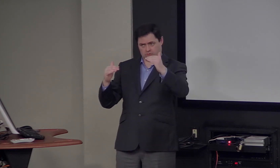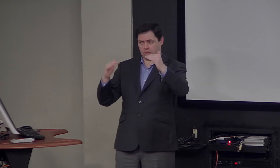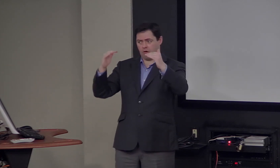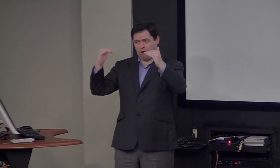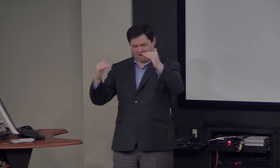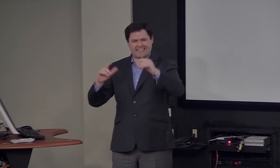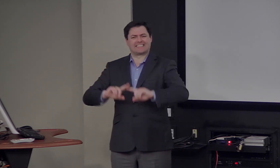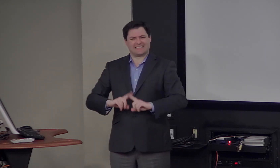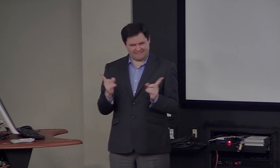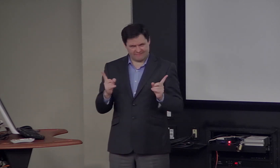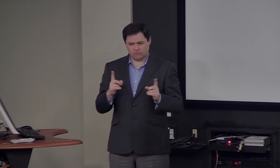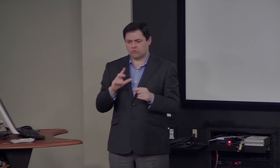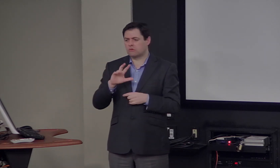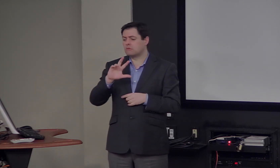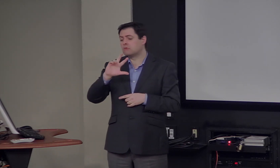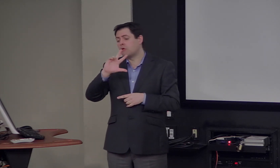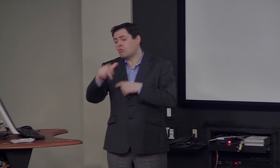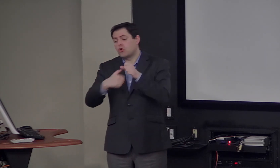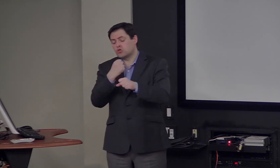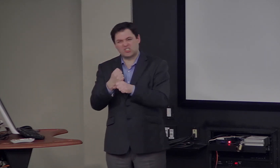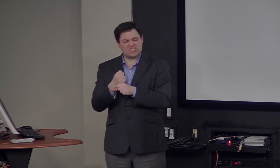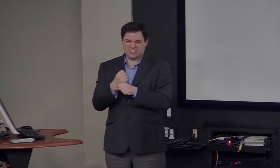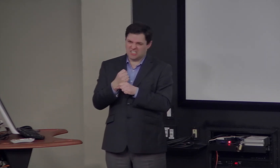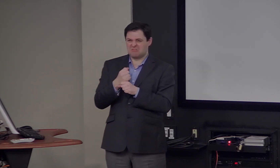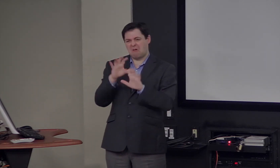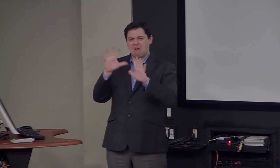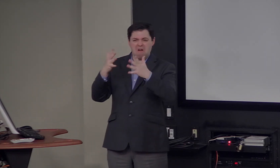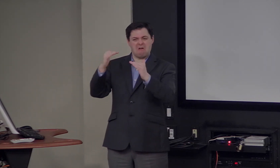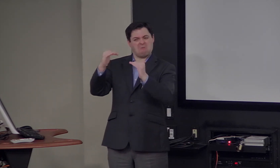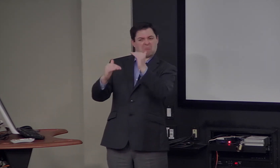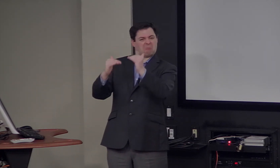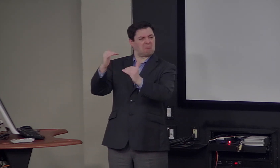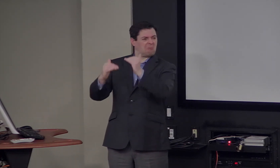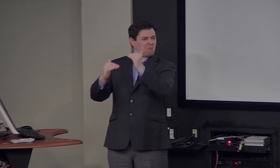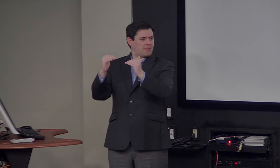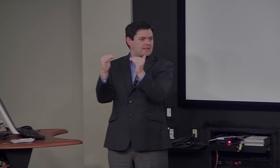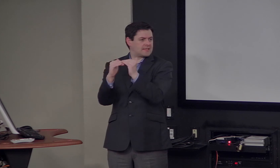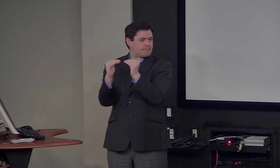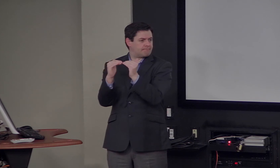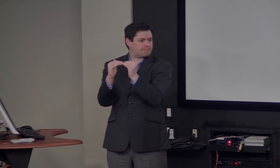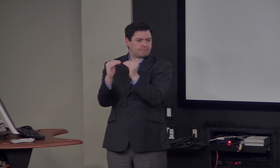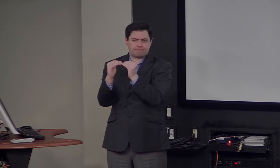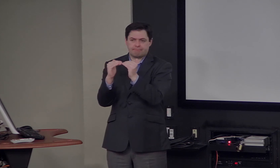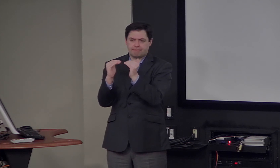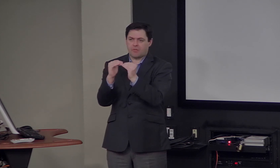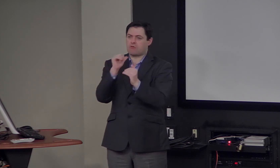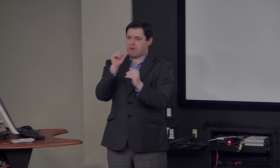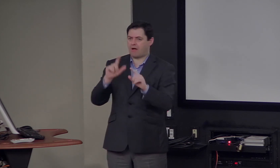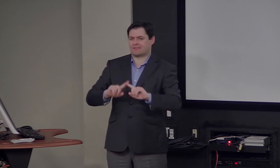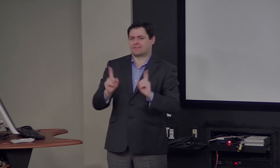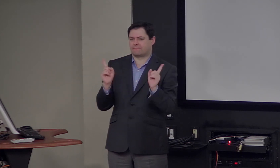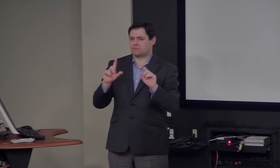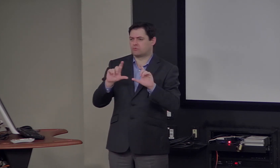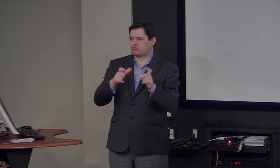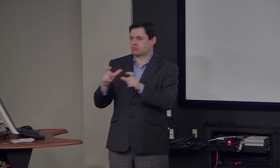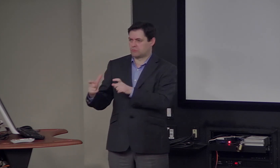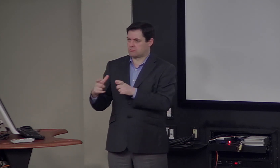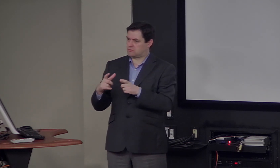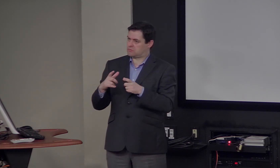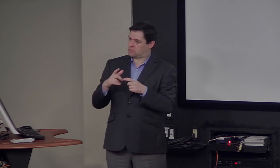interpreters. The second year, there were still differences, but by the third year, they were fairly similar in terms of their scores,